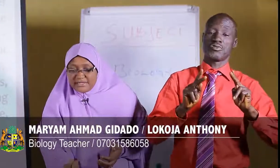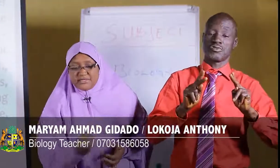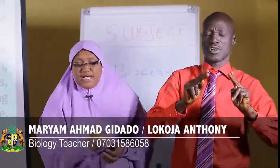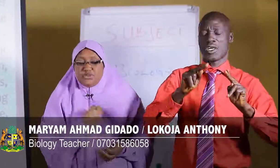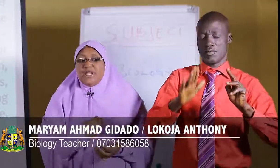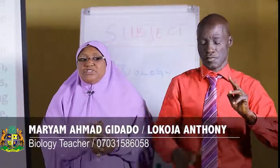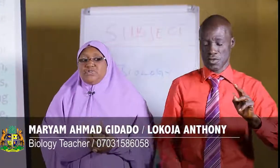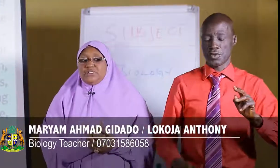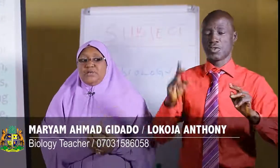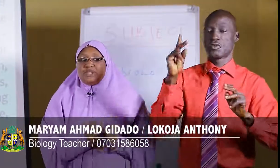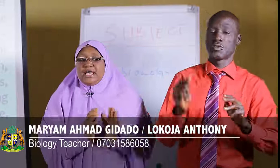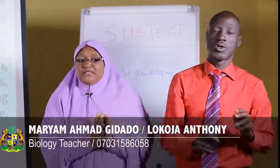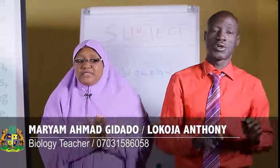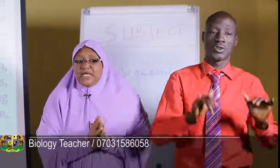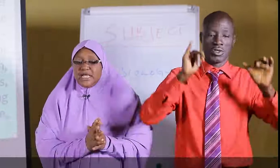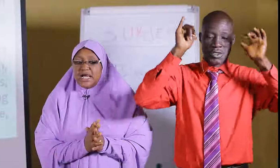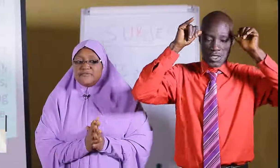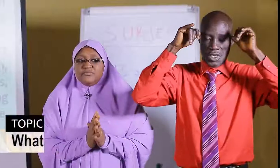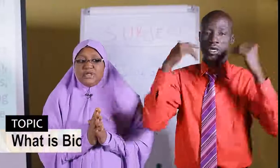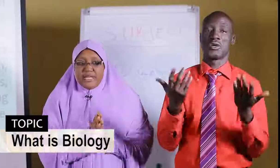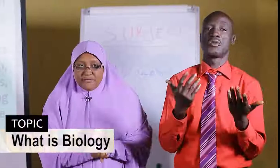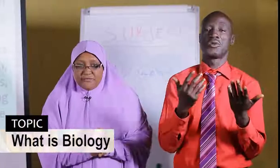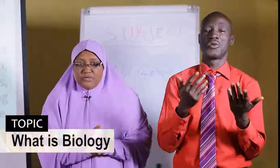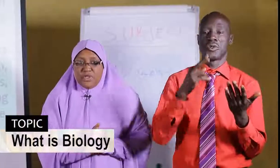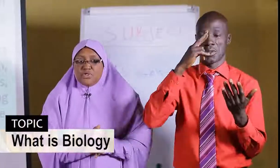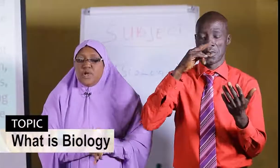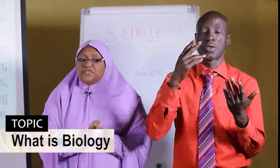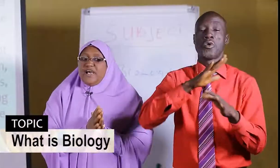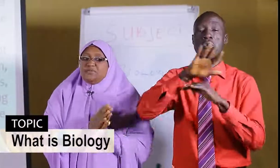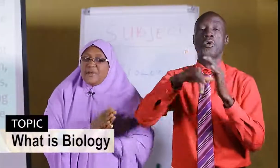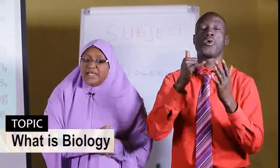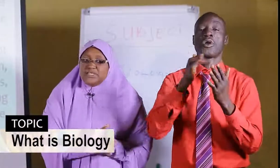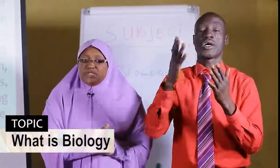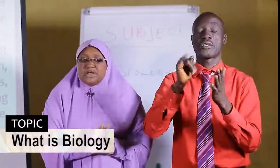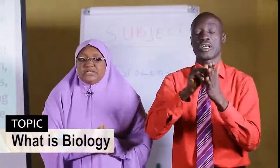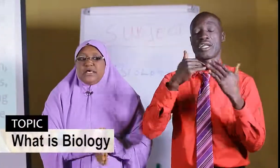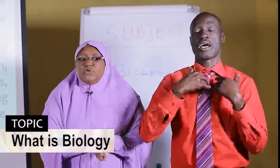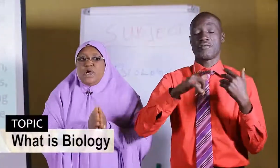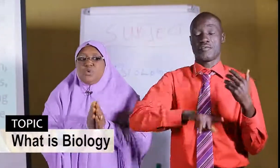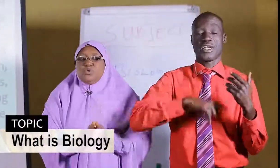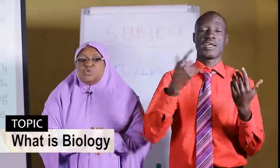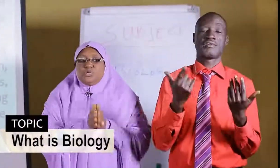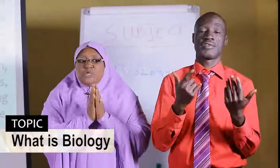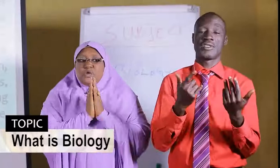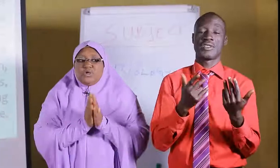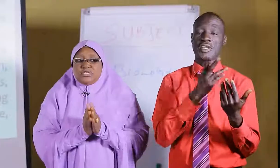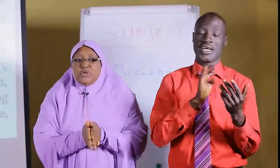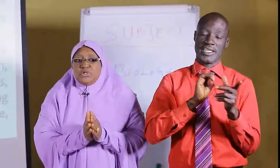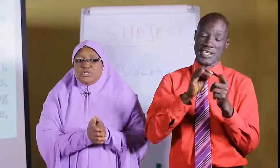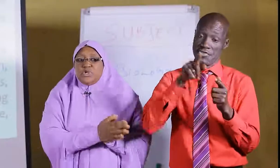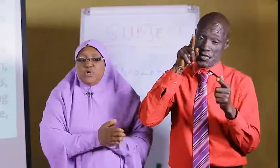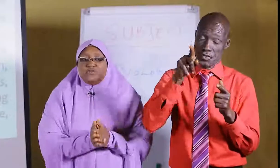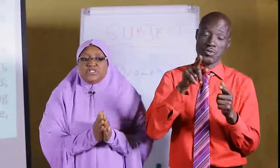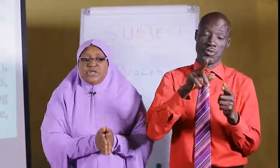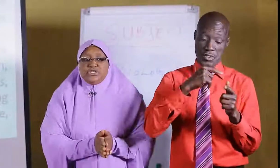even ants, as small as you see them, they are things that have life. So as far as biology is concerned, we are going to be concerned